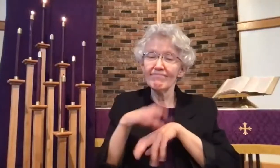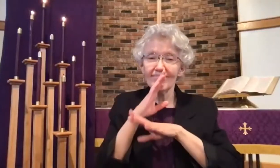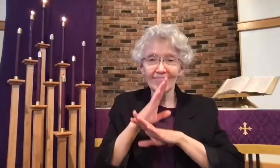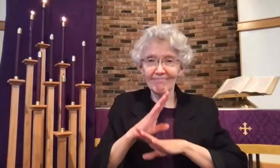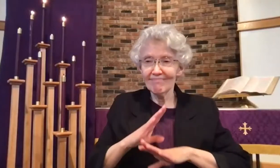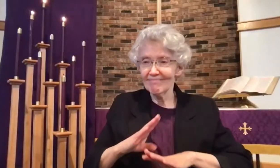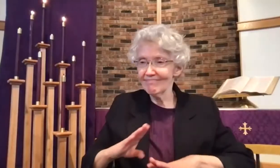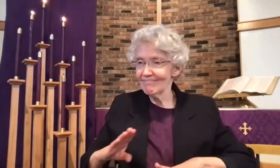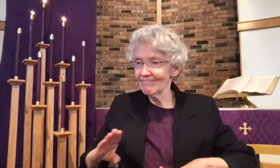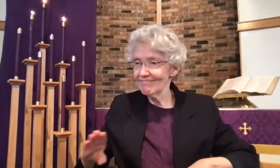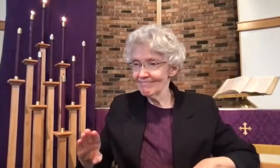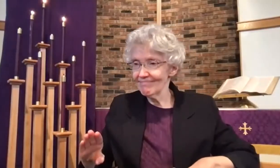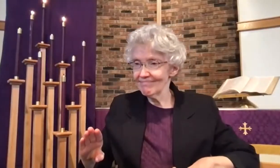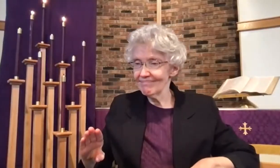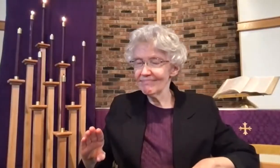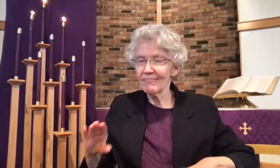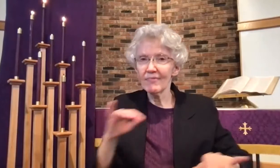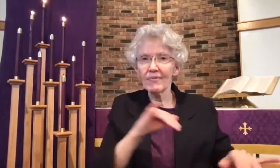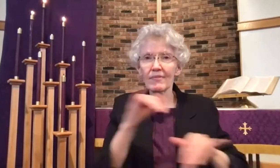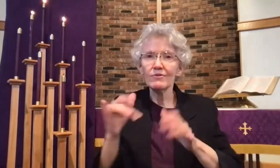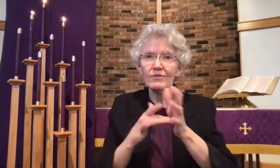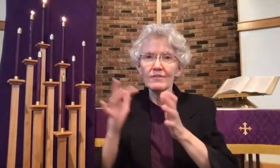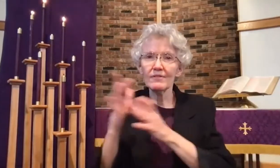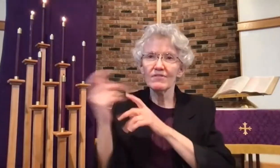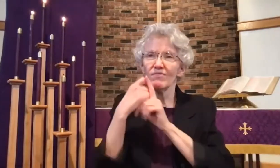And the lamb takes it passively.